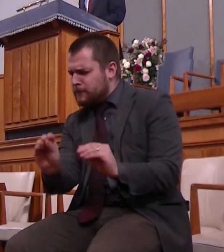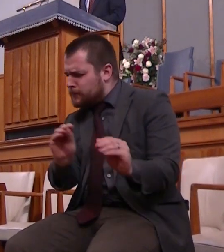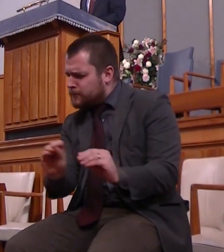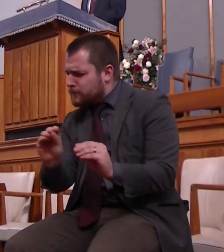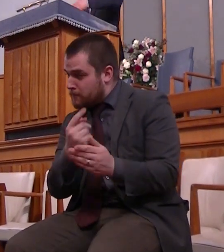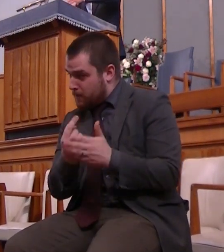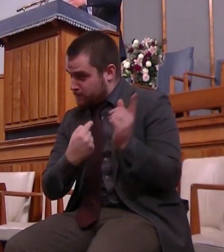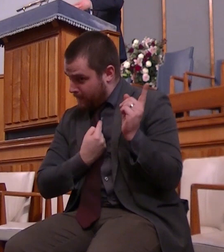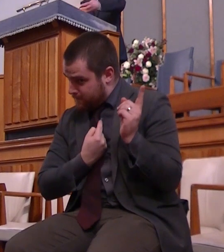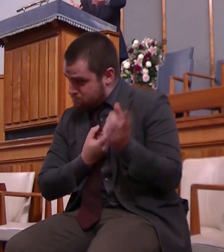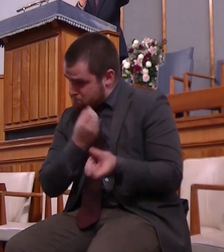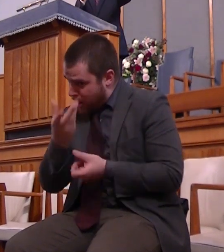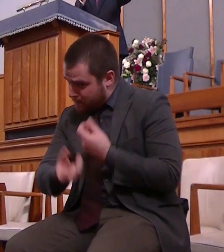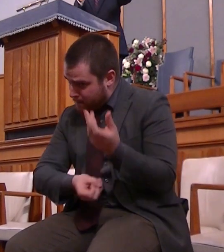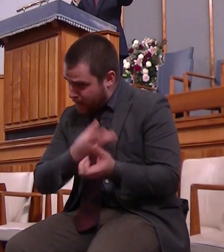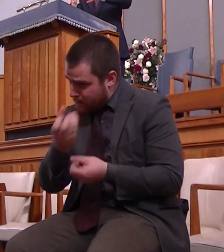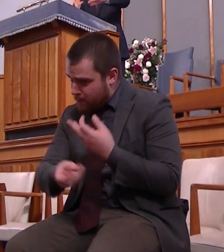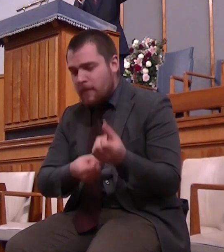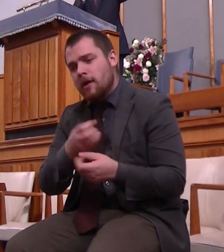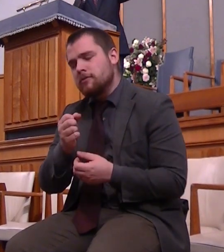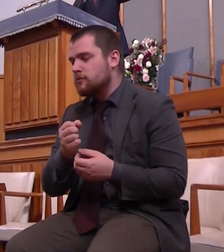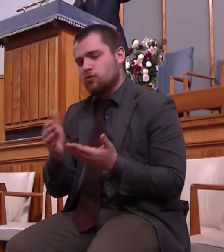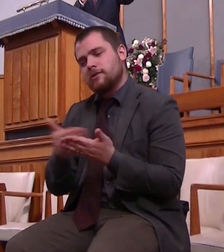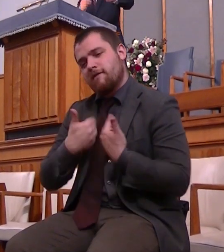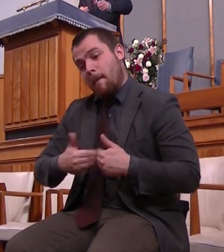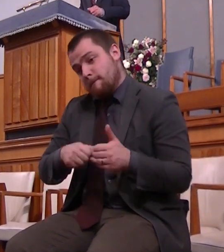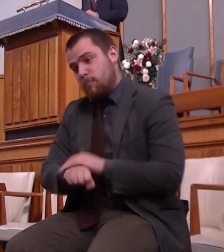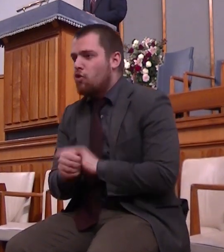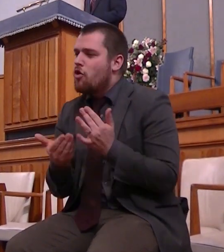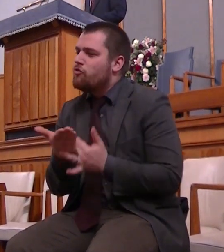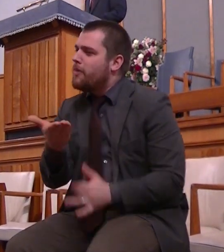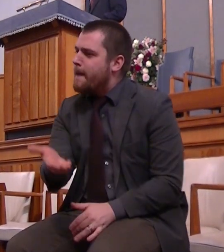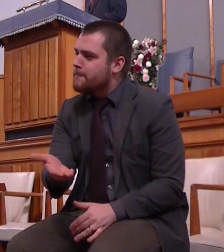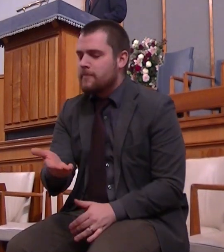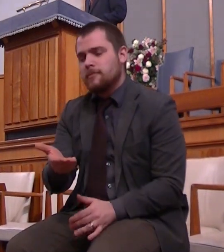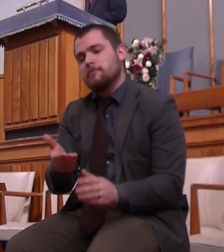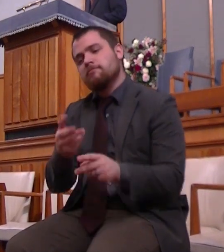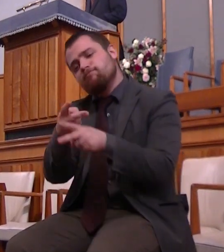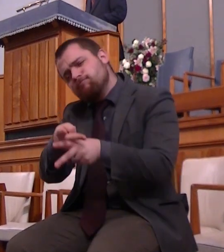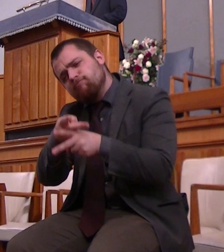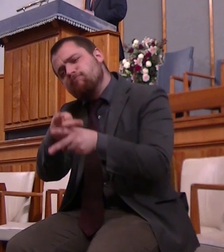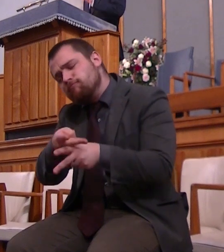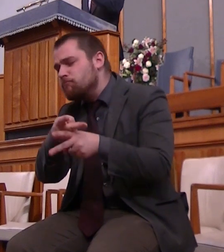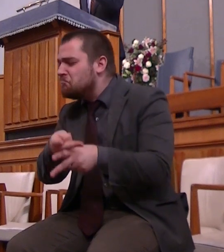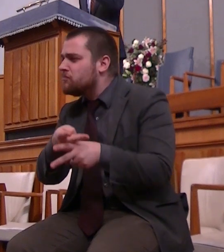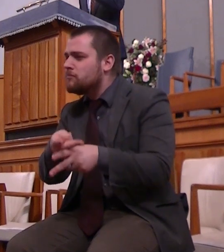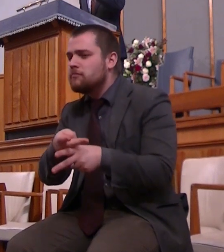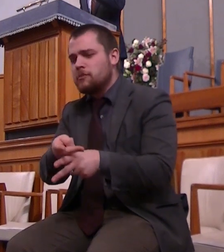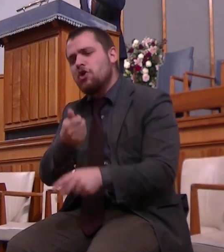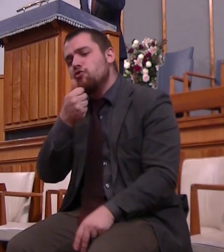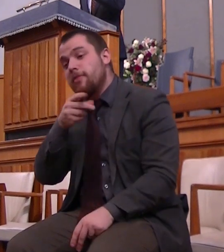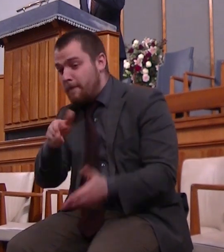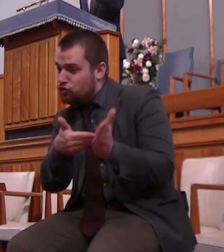himself, to bring the Savior through that race into the world, to prepare the way for Christ, and at the